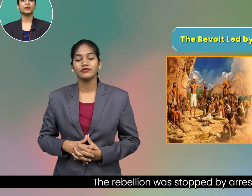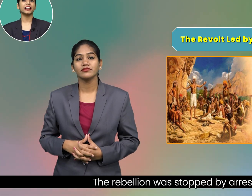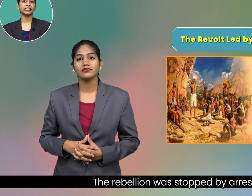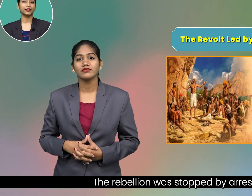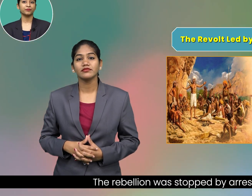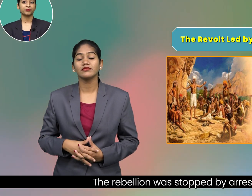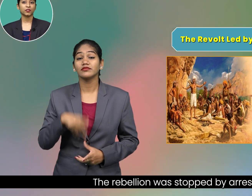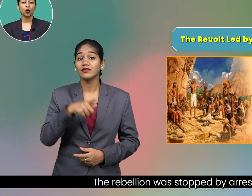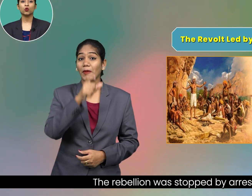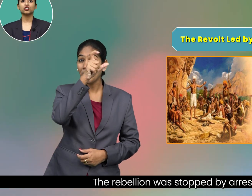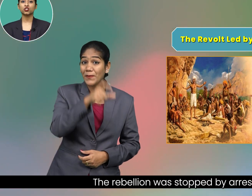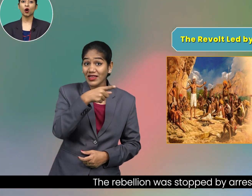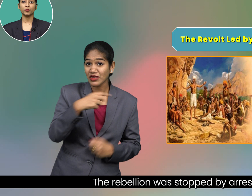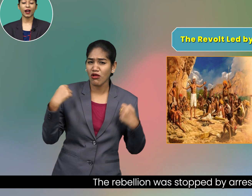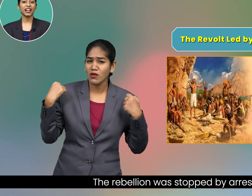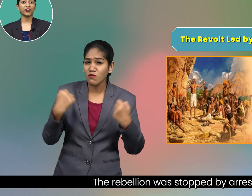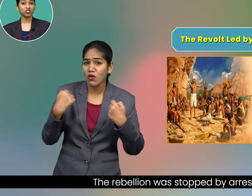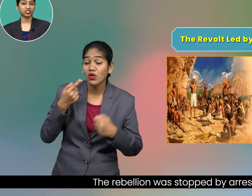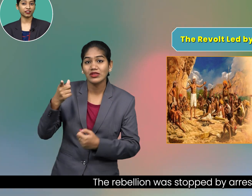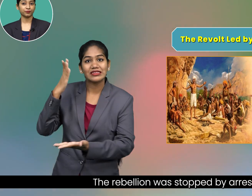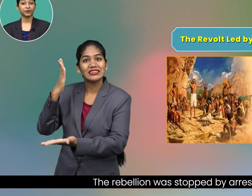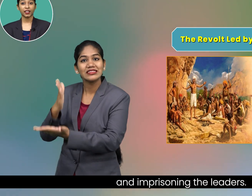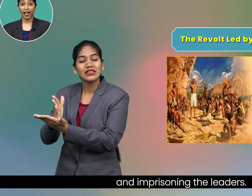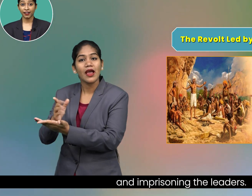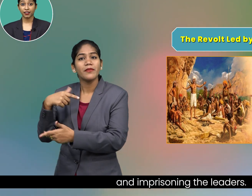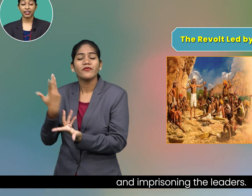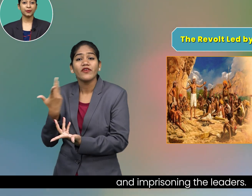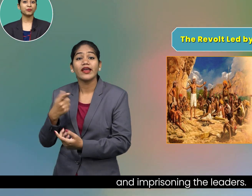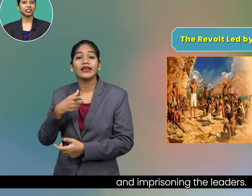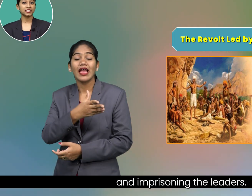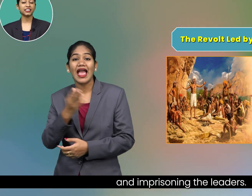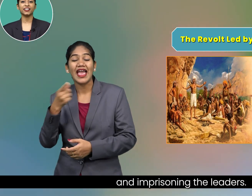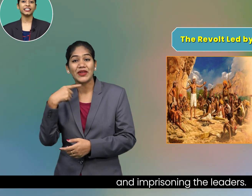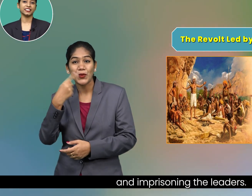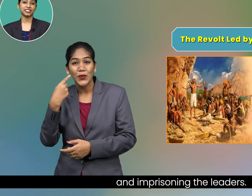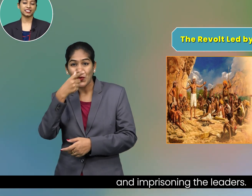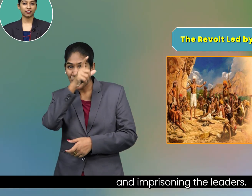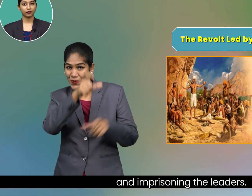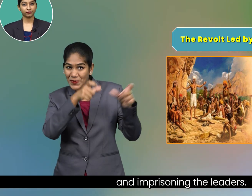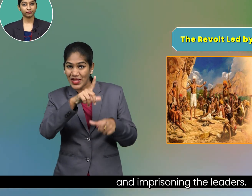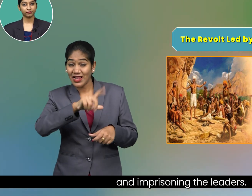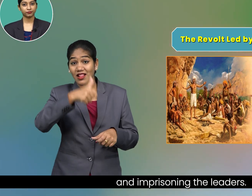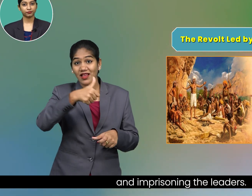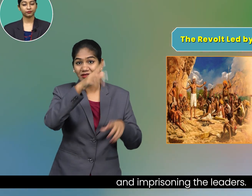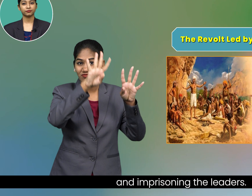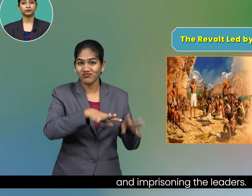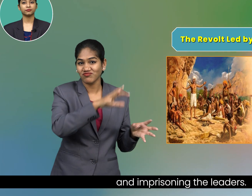The rebellion was stopped by arresting and imprisoning the leaders.